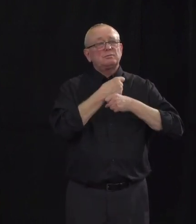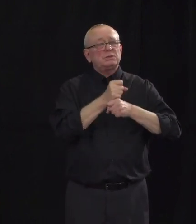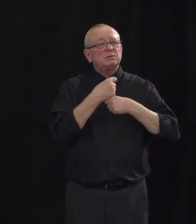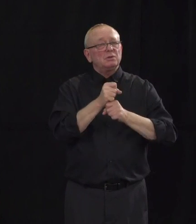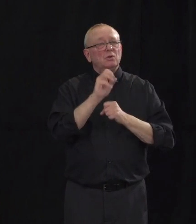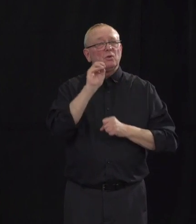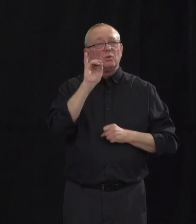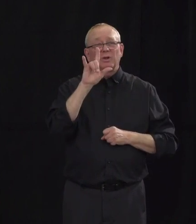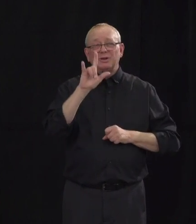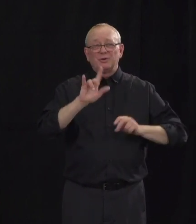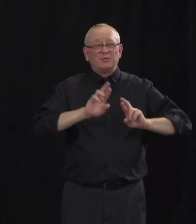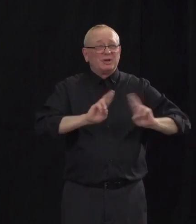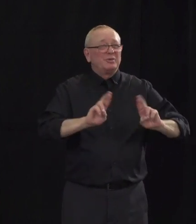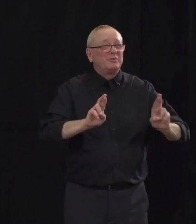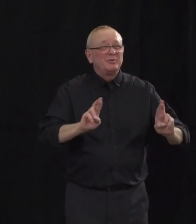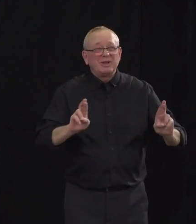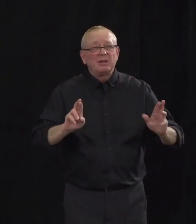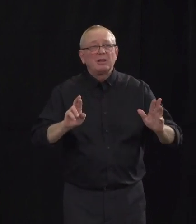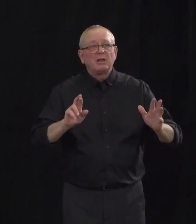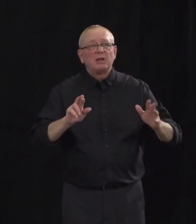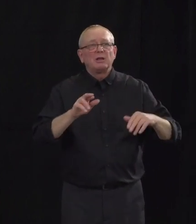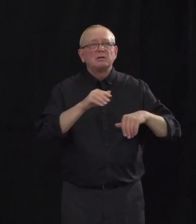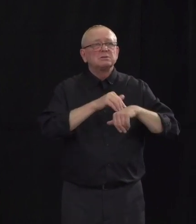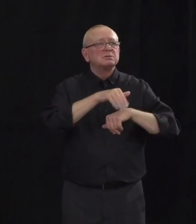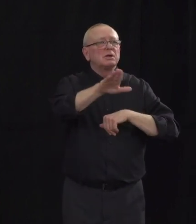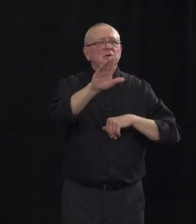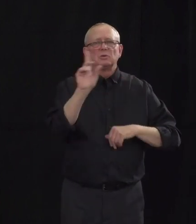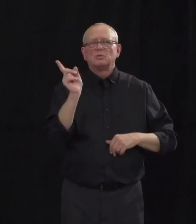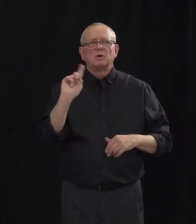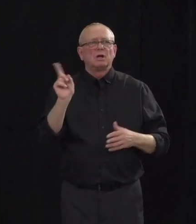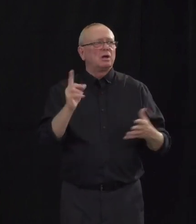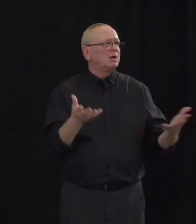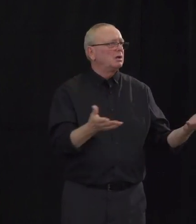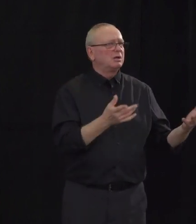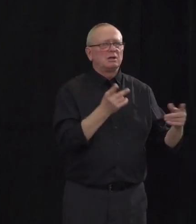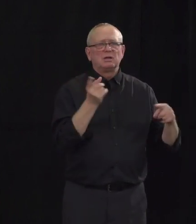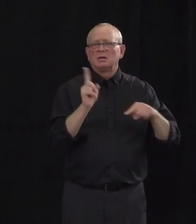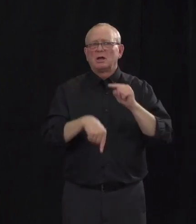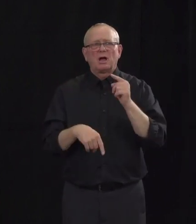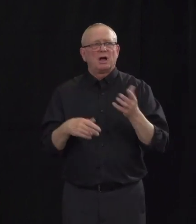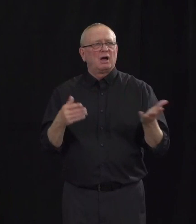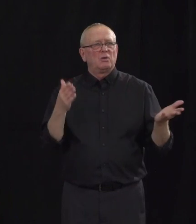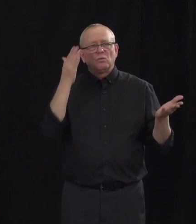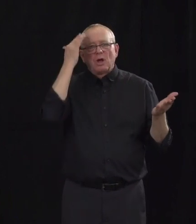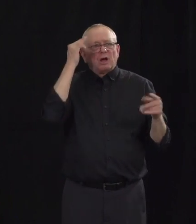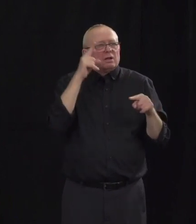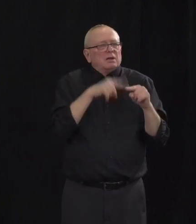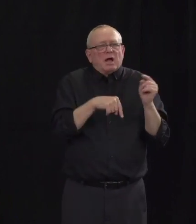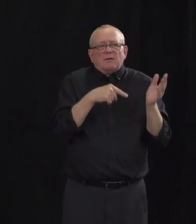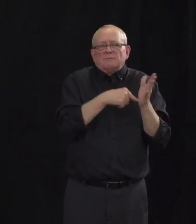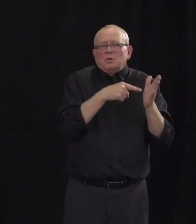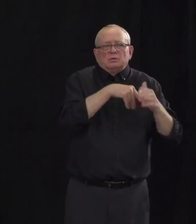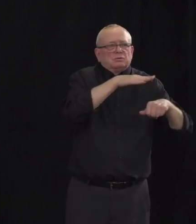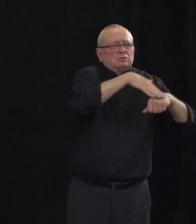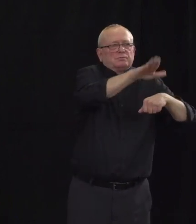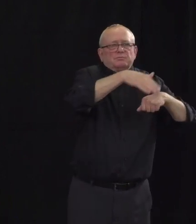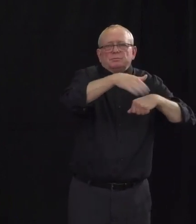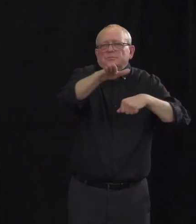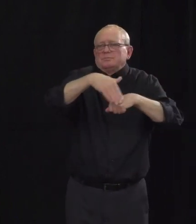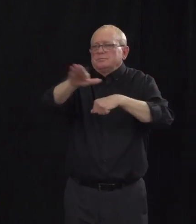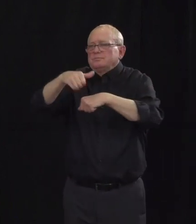term. So I don't think that curtailment, the government mandated curtailment, is relevant at this